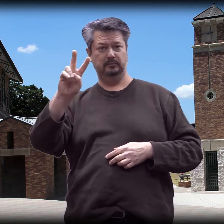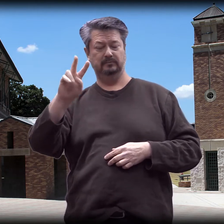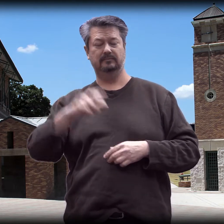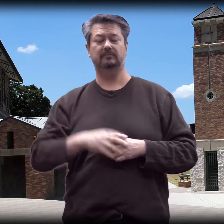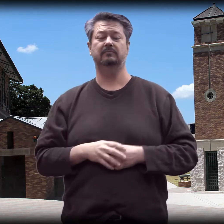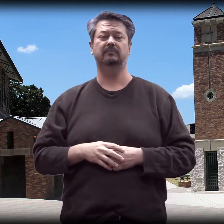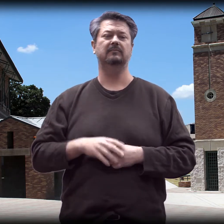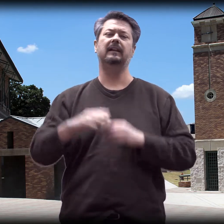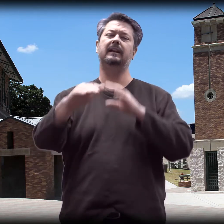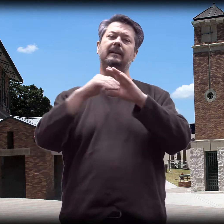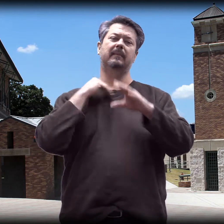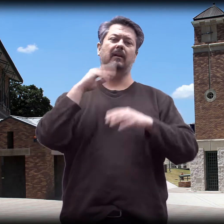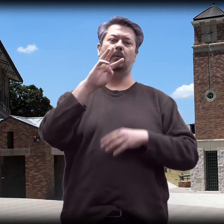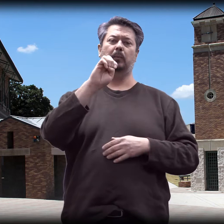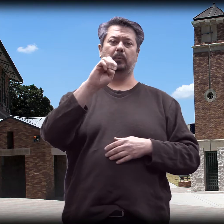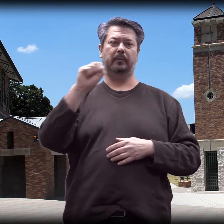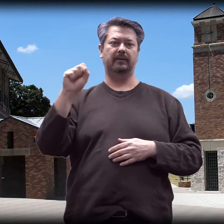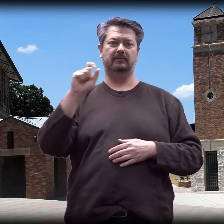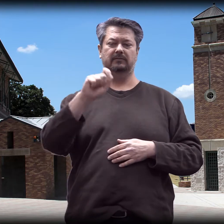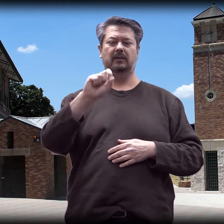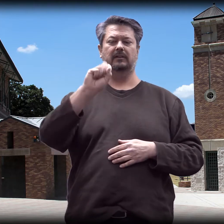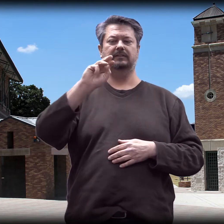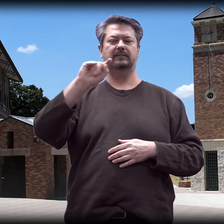410-4092. And feel free to email me at